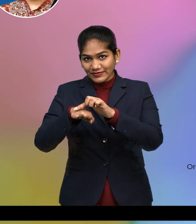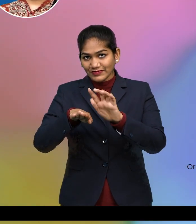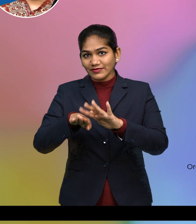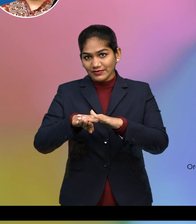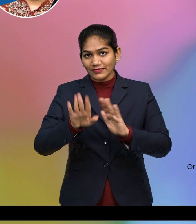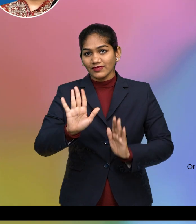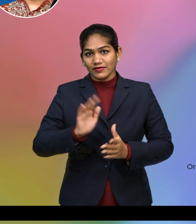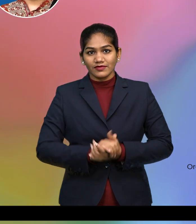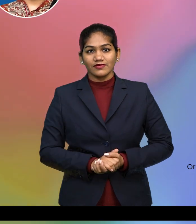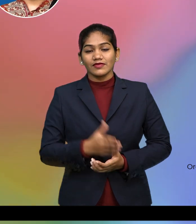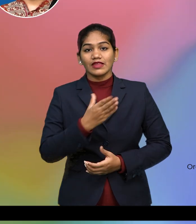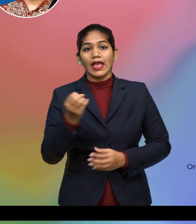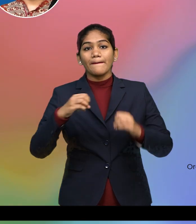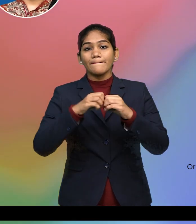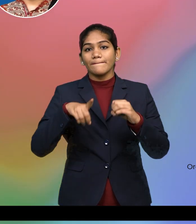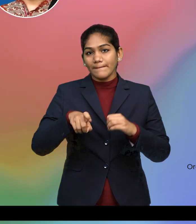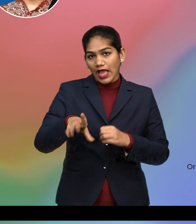and bacteria